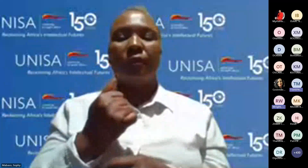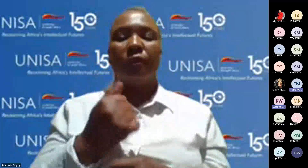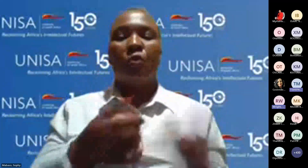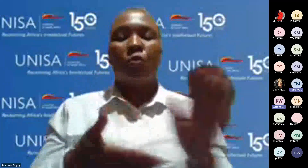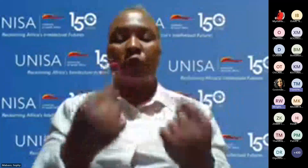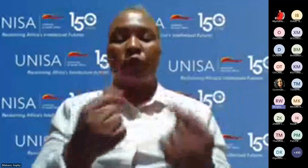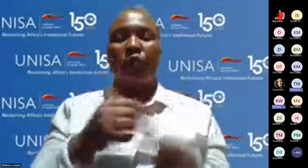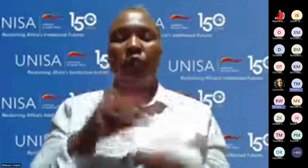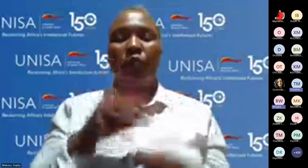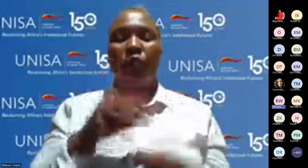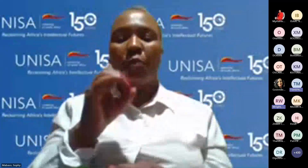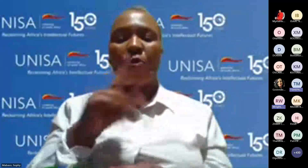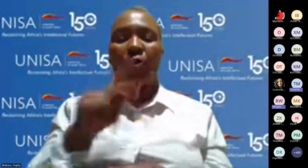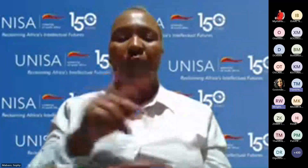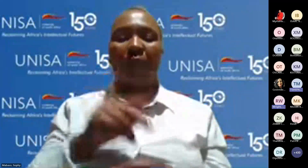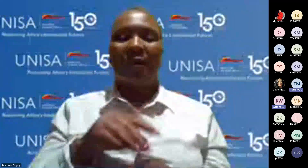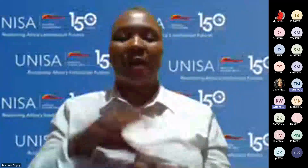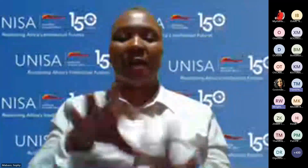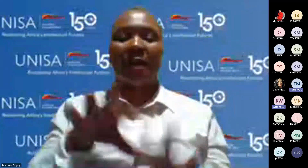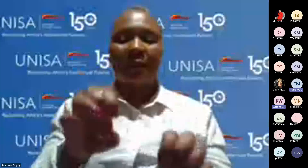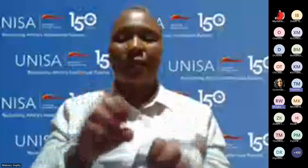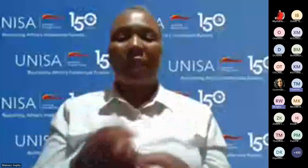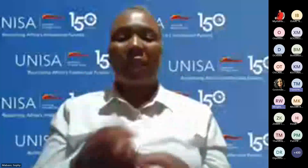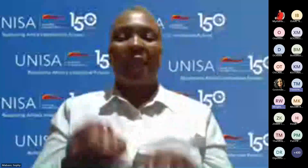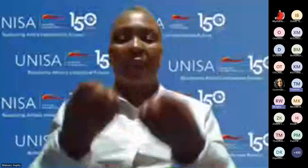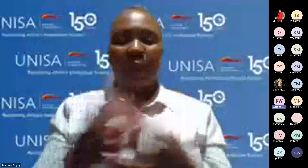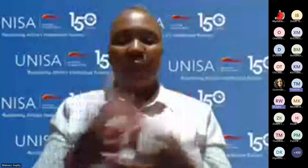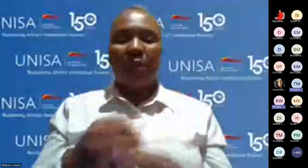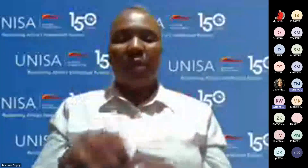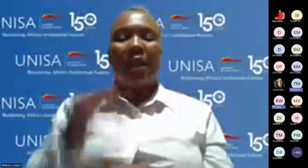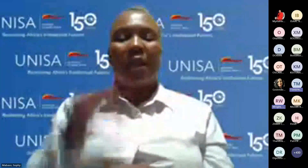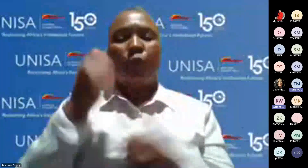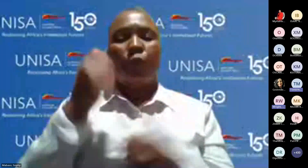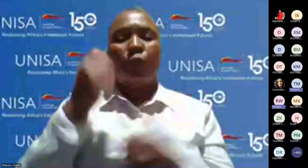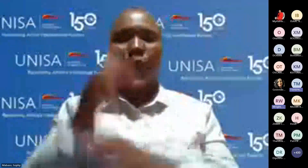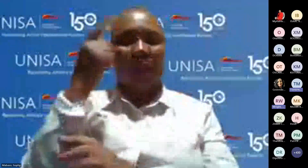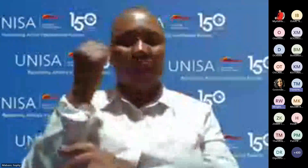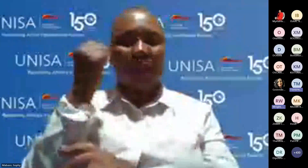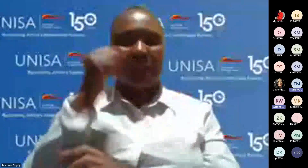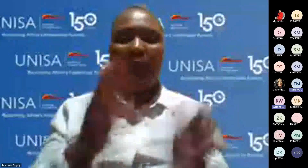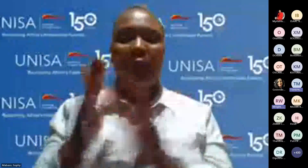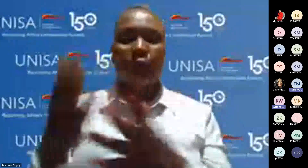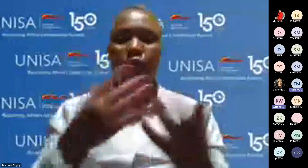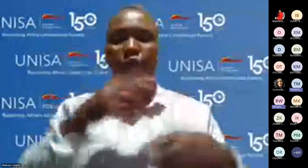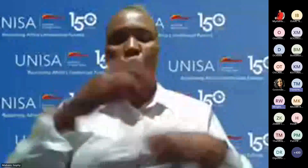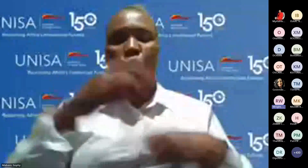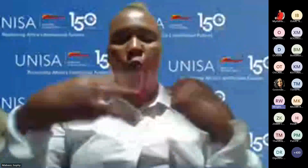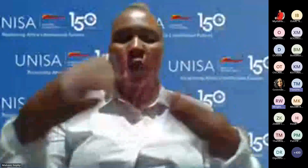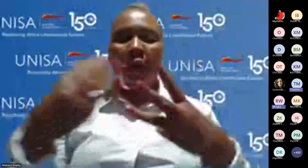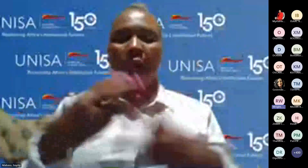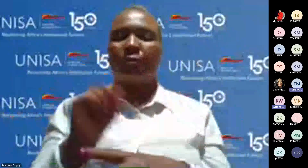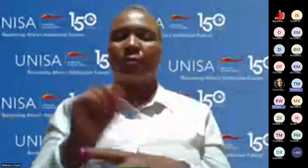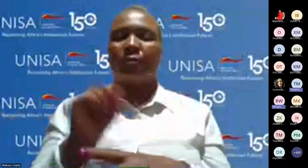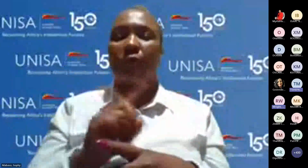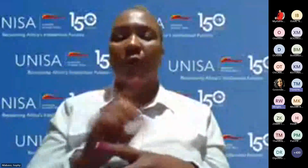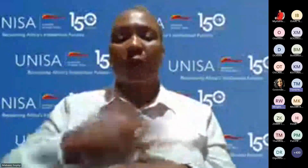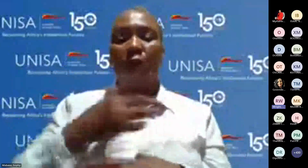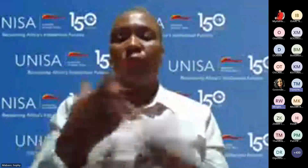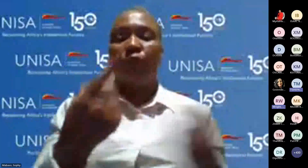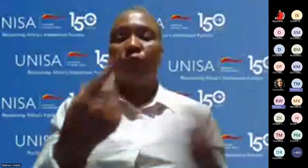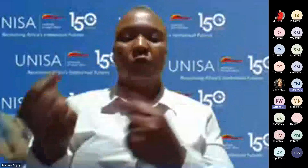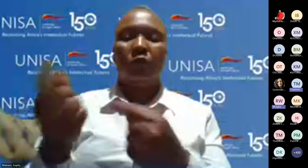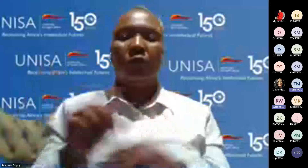course site that we've listed. It will give you a good understanding exactly how it's going to work. What I recommend is,